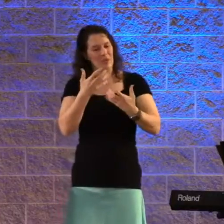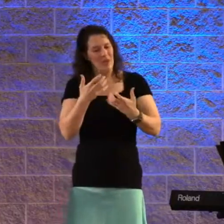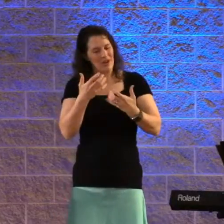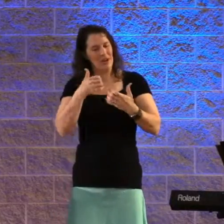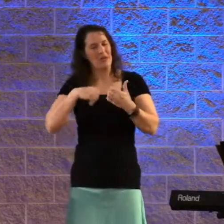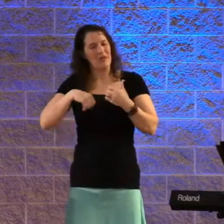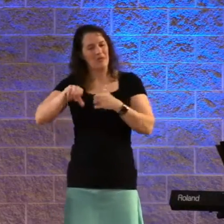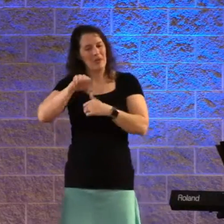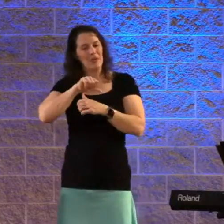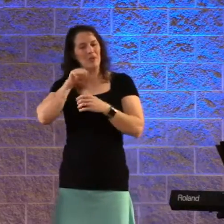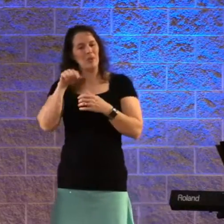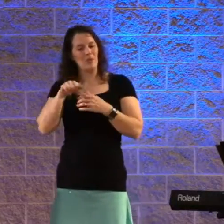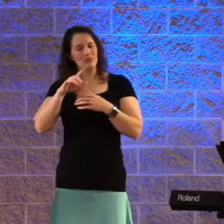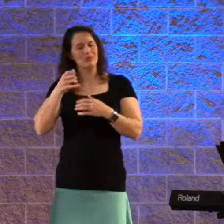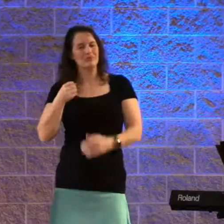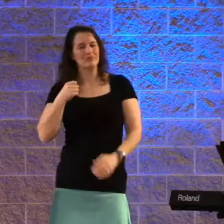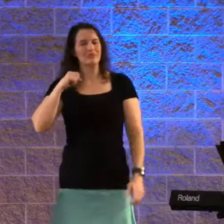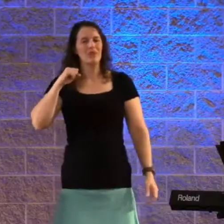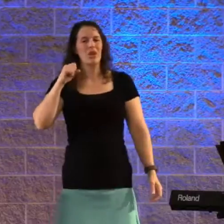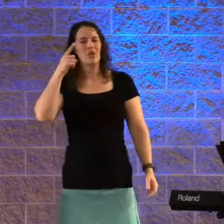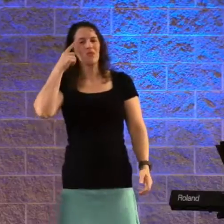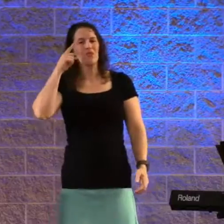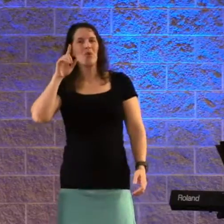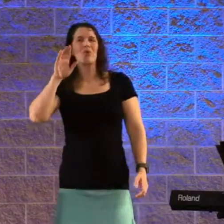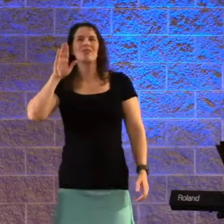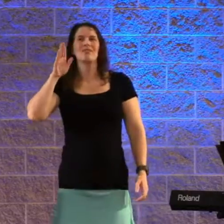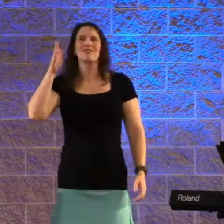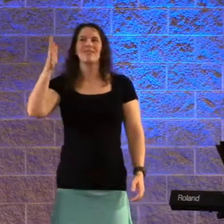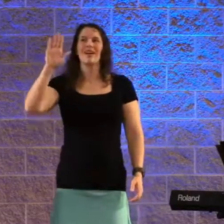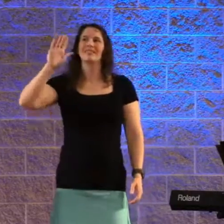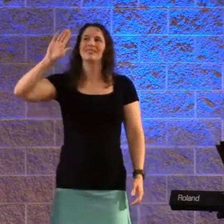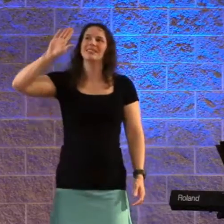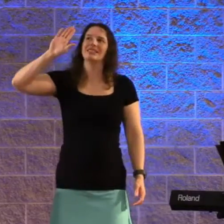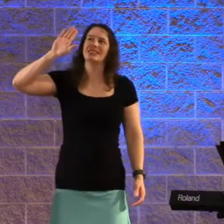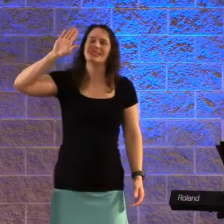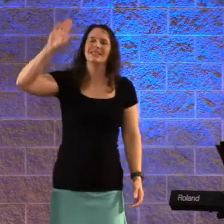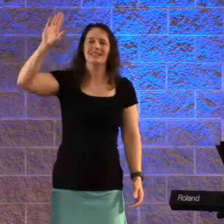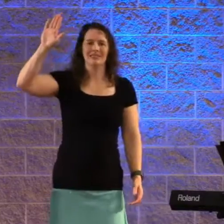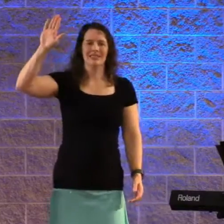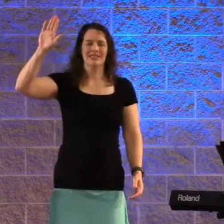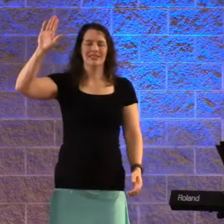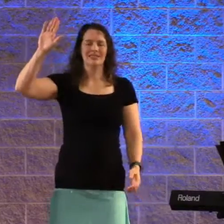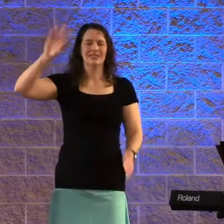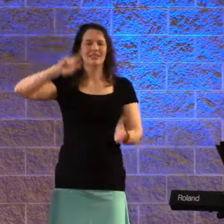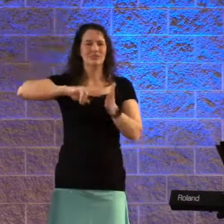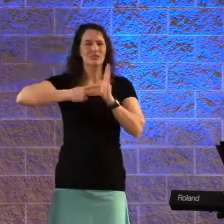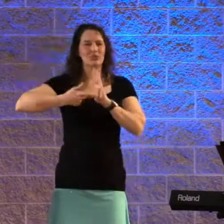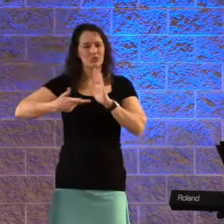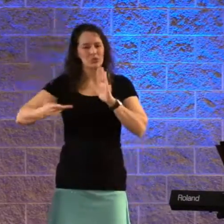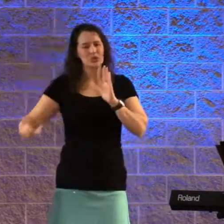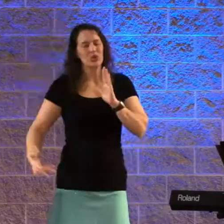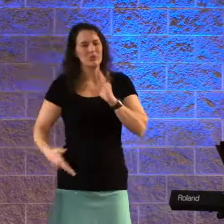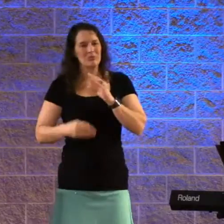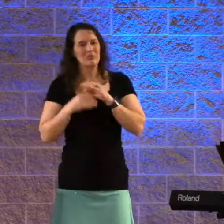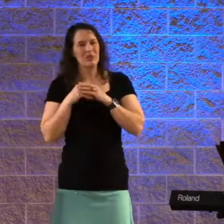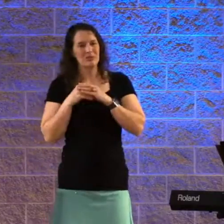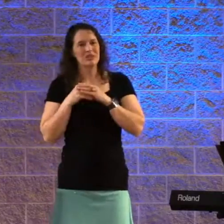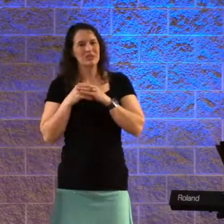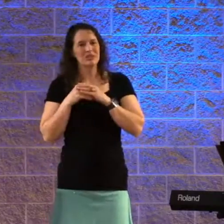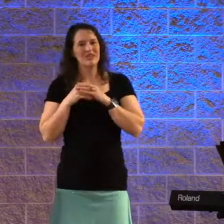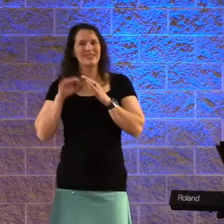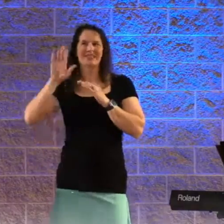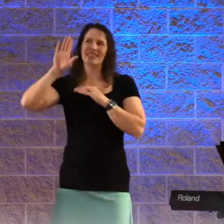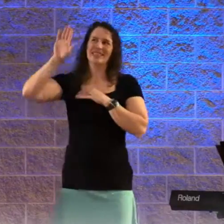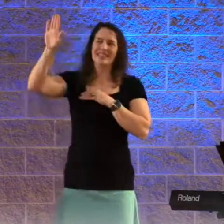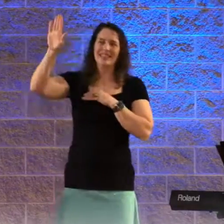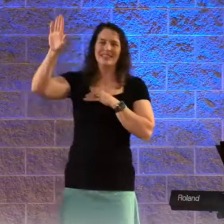who take a stand for God's institution of marriage. It is God's institution.